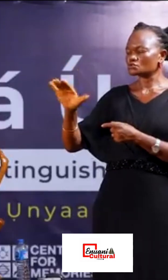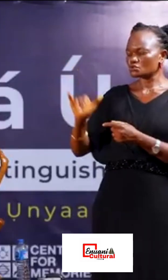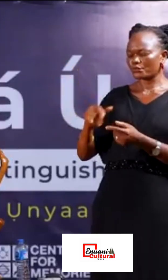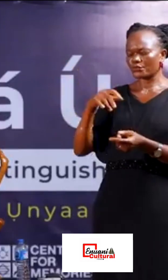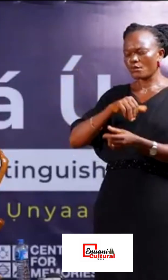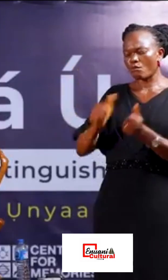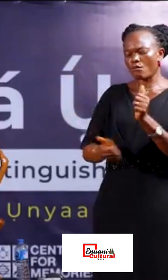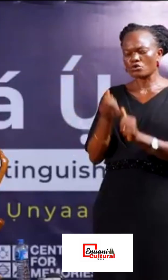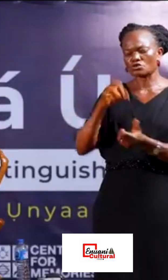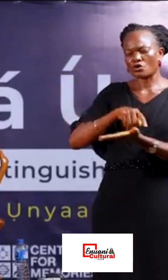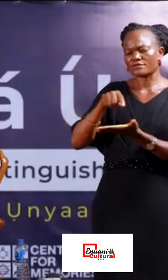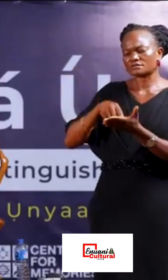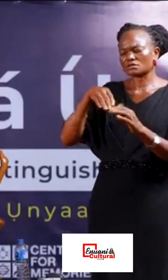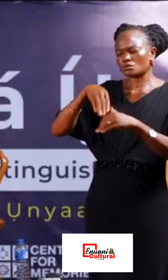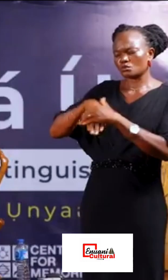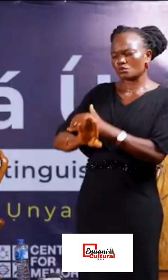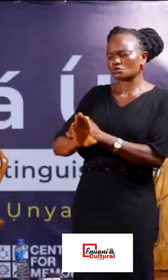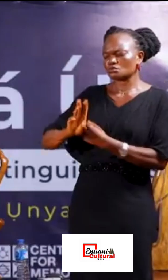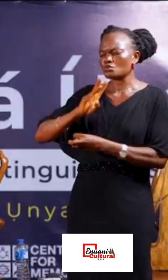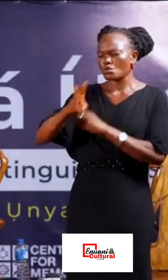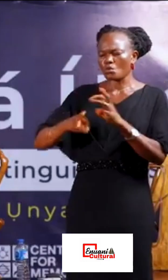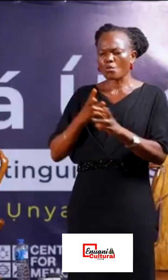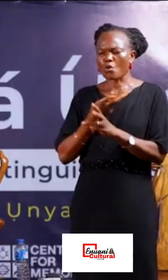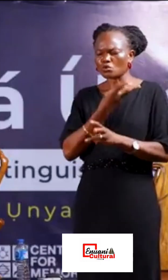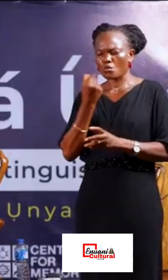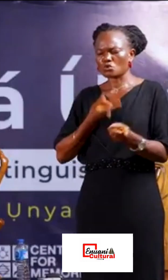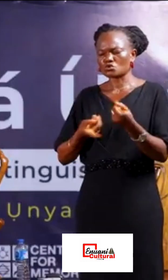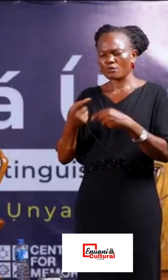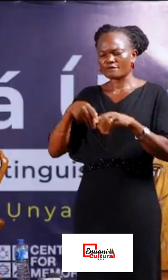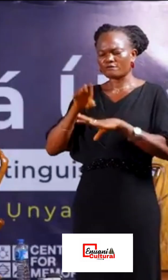being enslaved into the New World was coming from